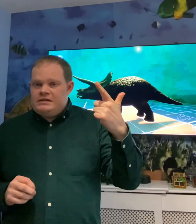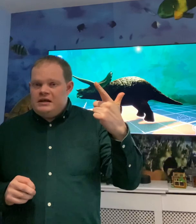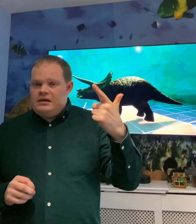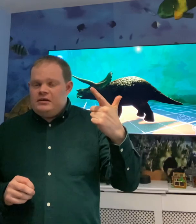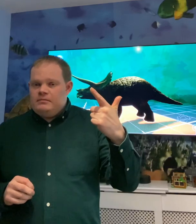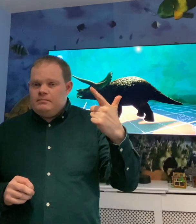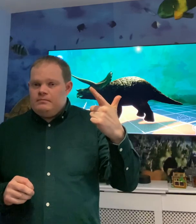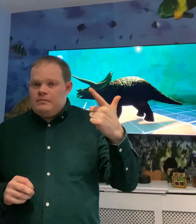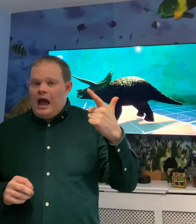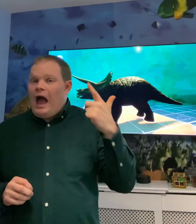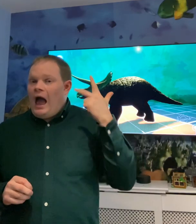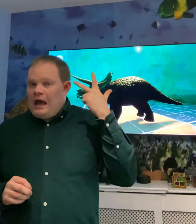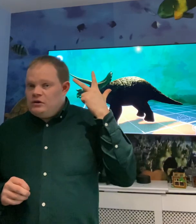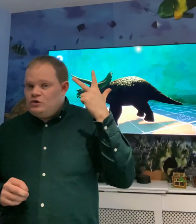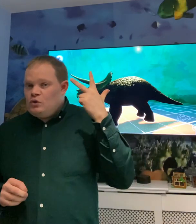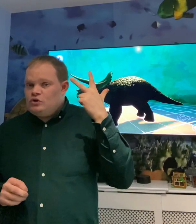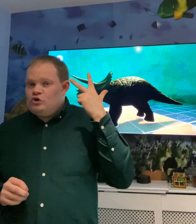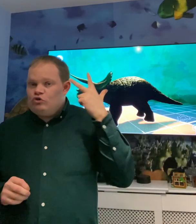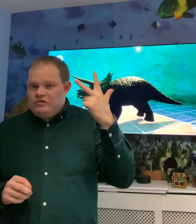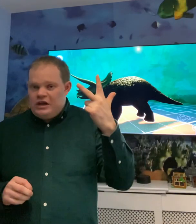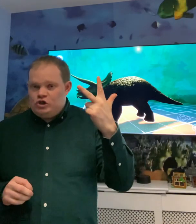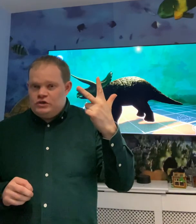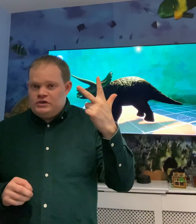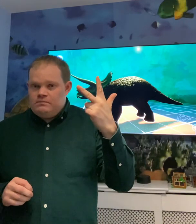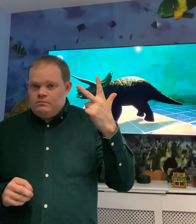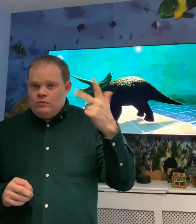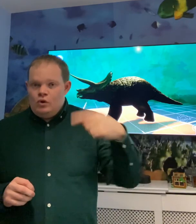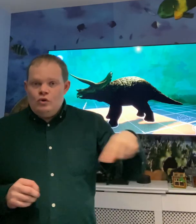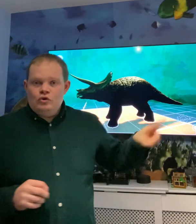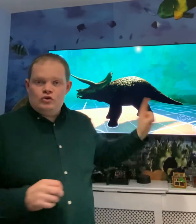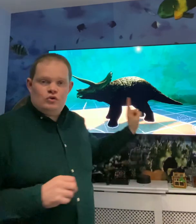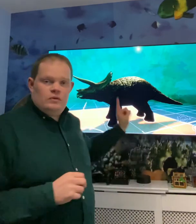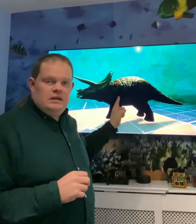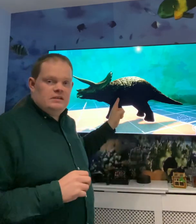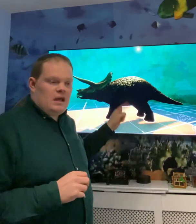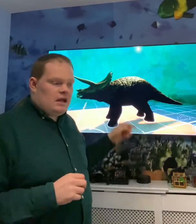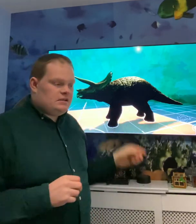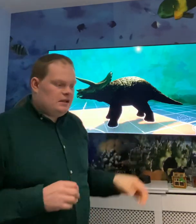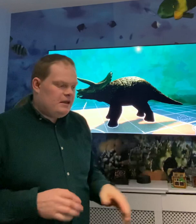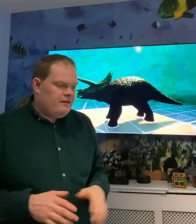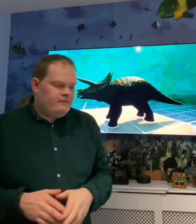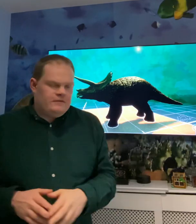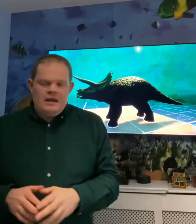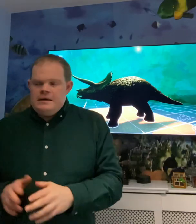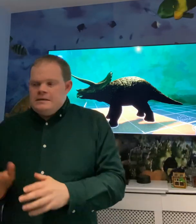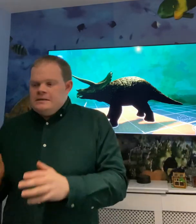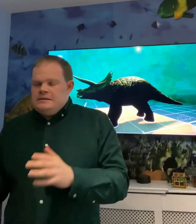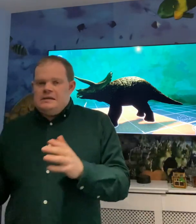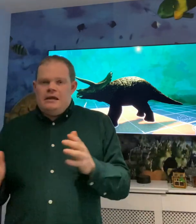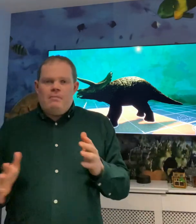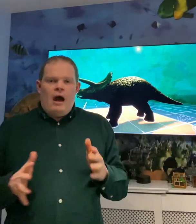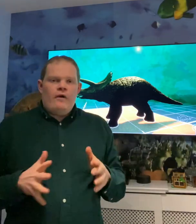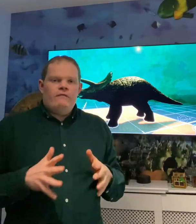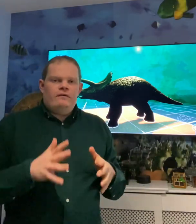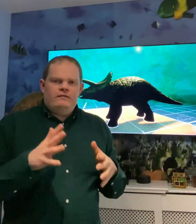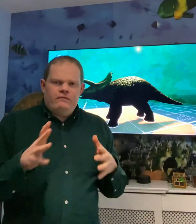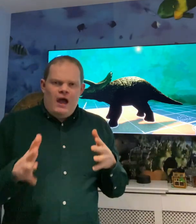Jurassic, and as well as the Cretaceous. So these guys lived, say, about 55